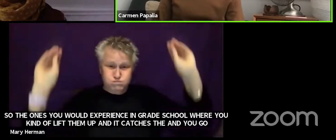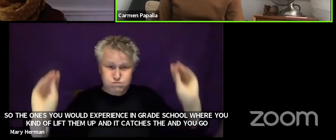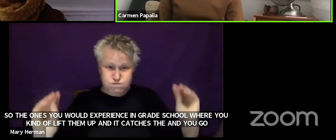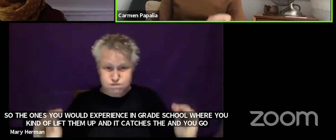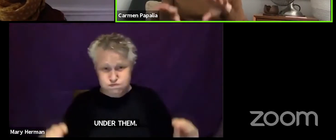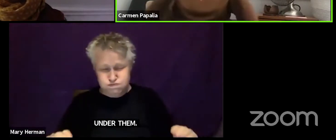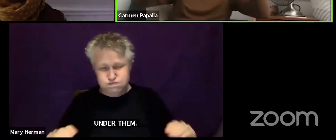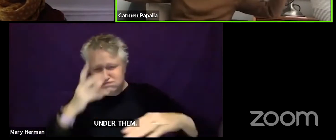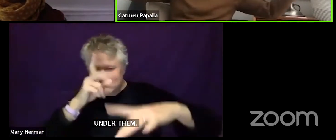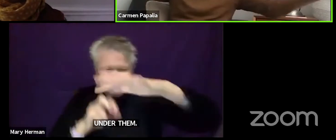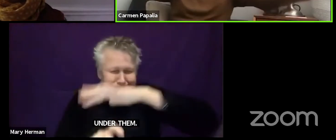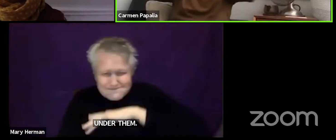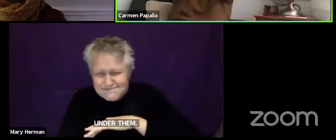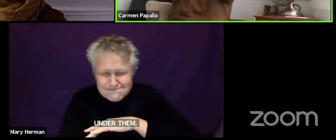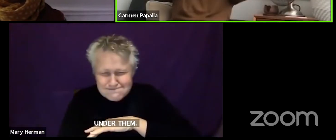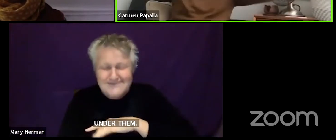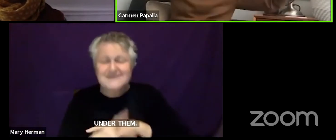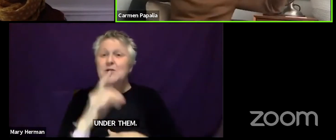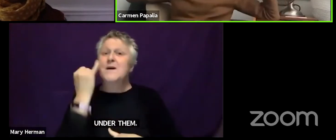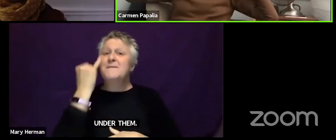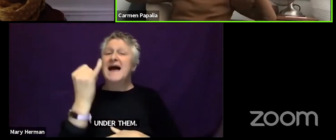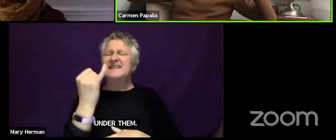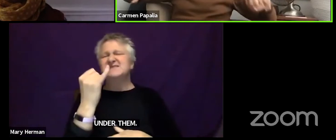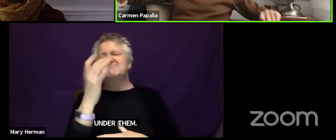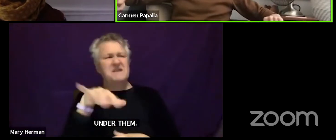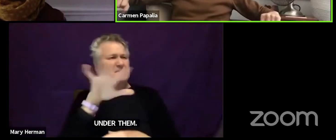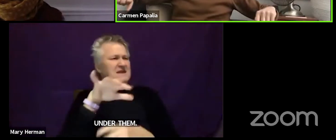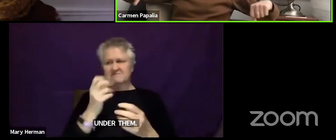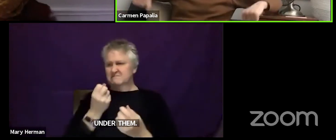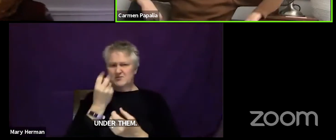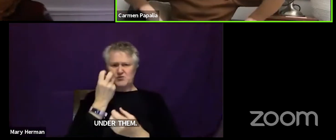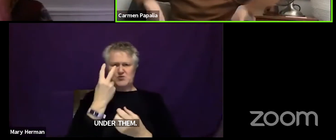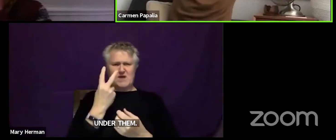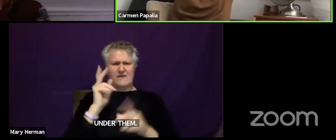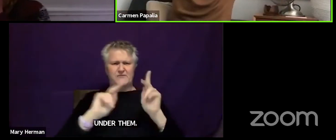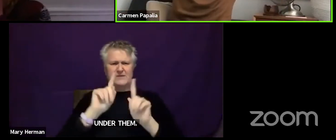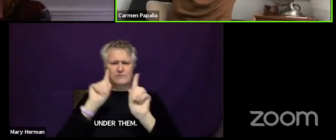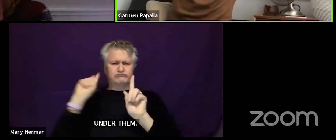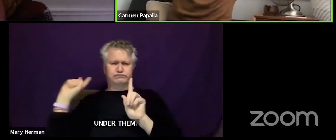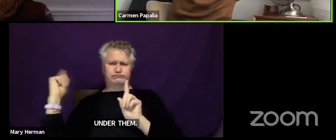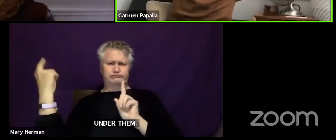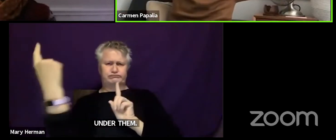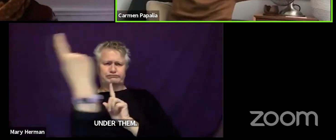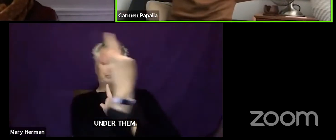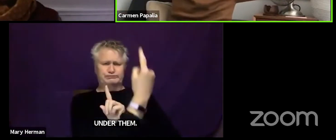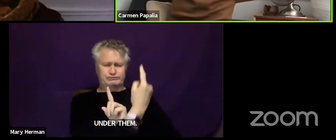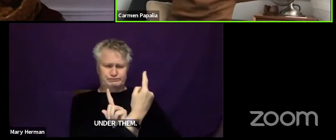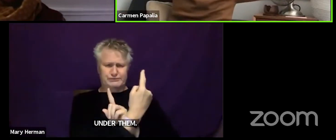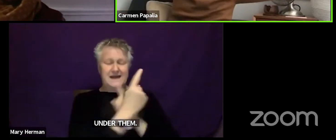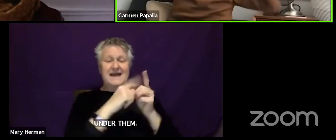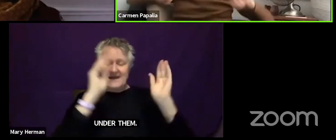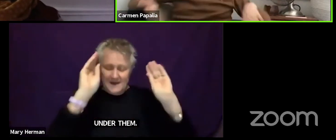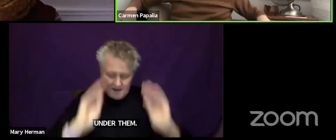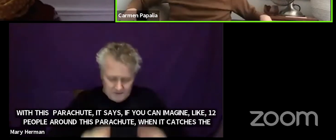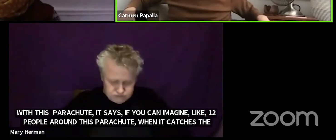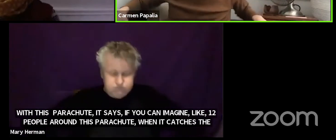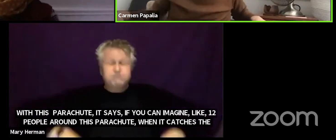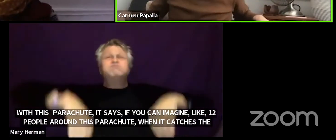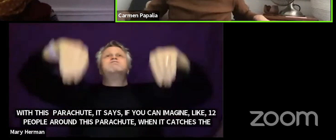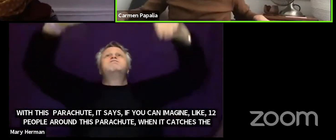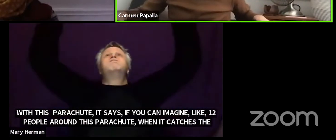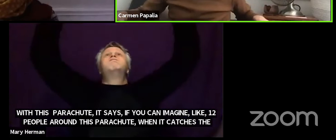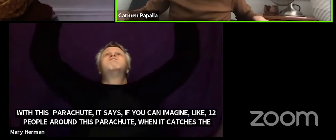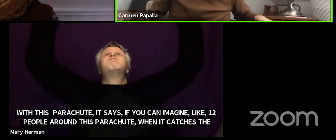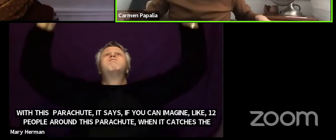if you could imagine like about 12 people around this parachute, when it catches the air and you look up, there's